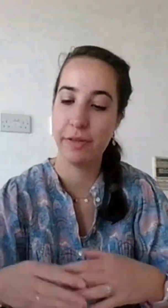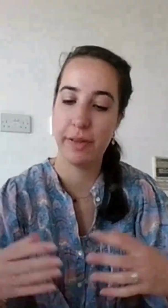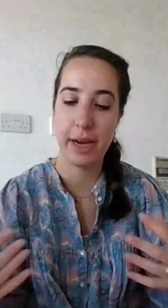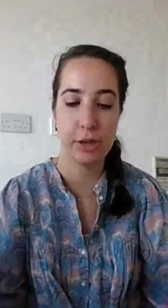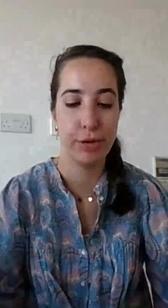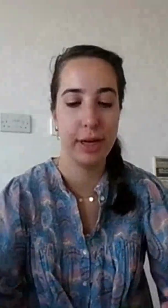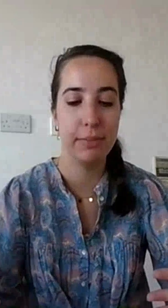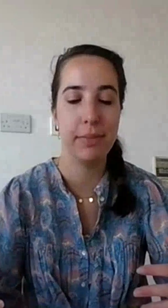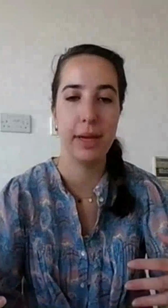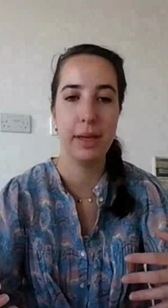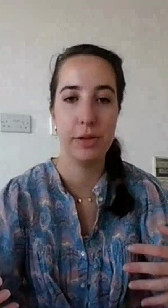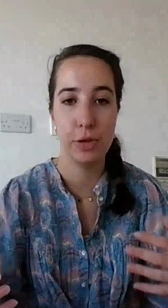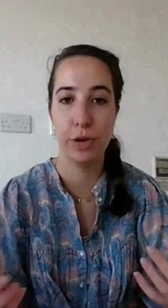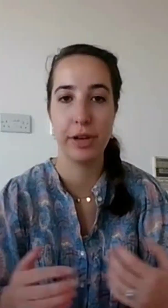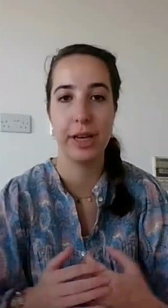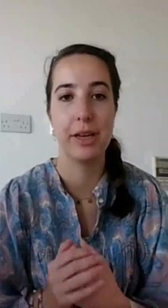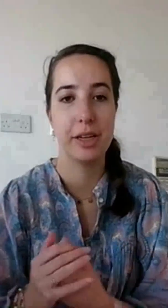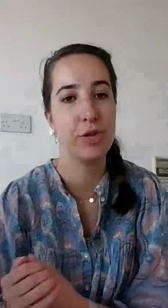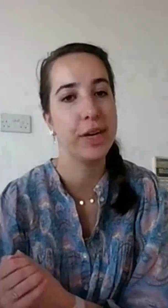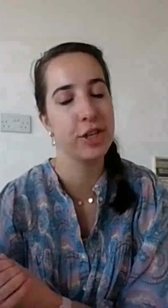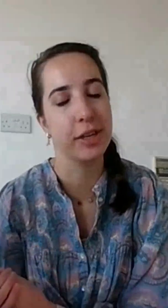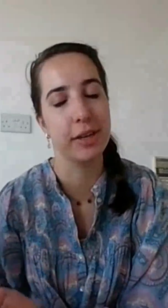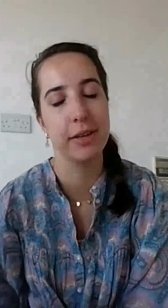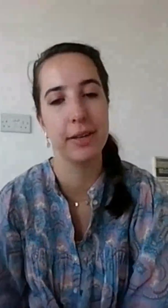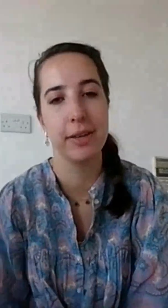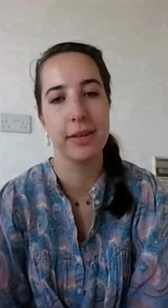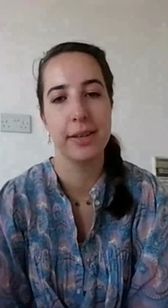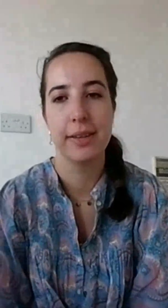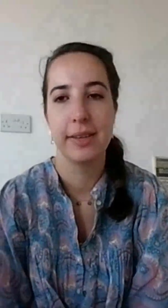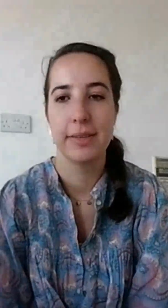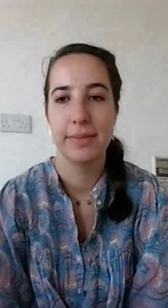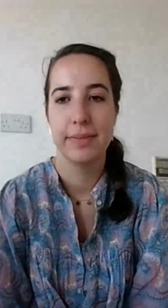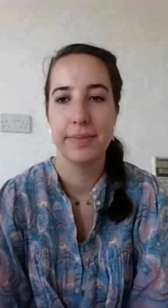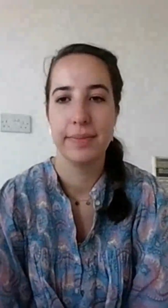to achieve their dream to work in an attraction?